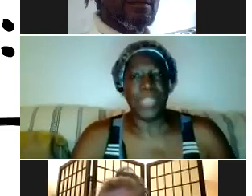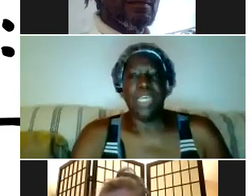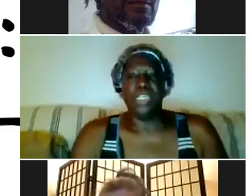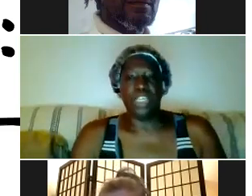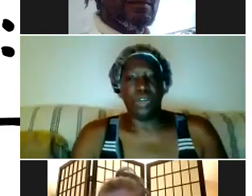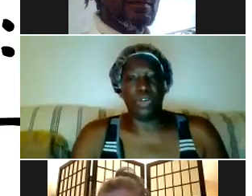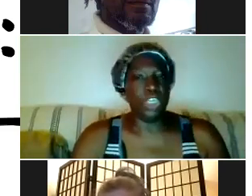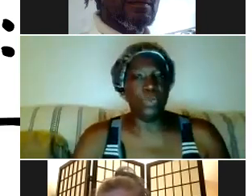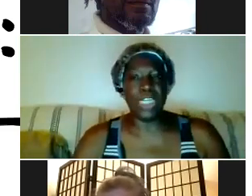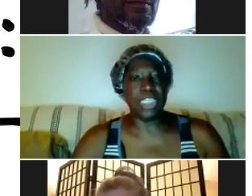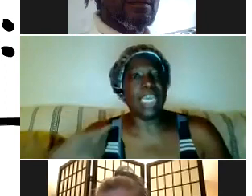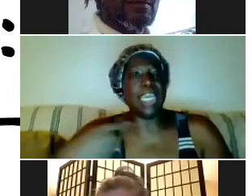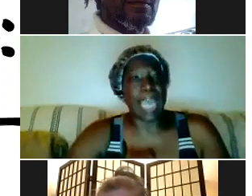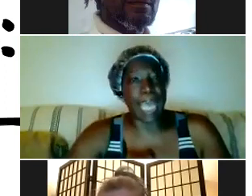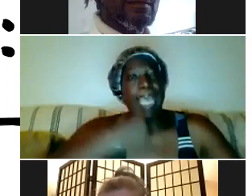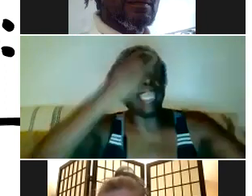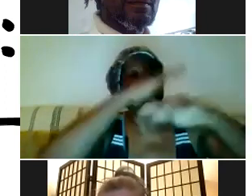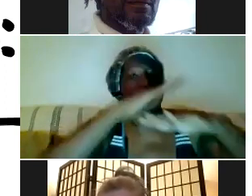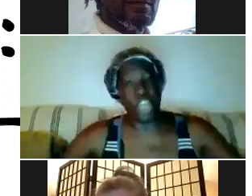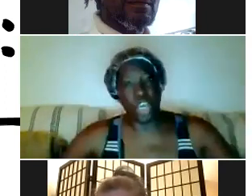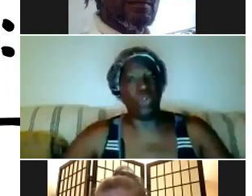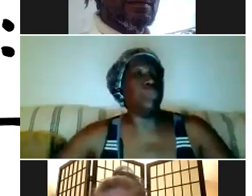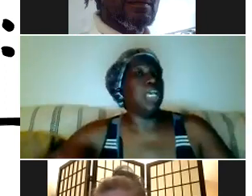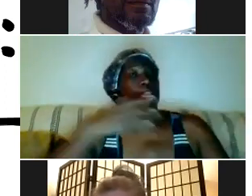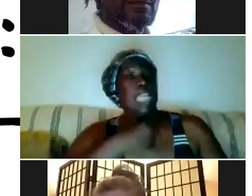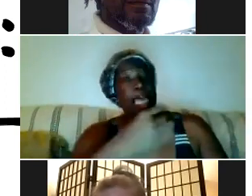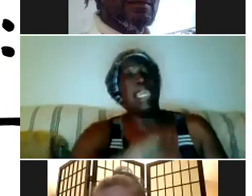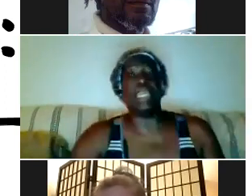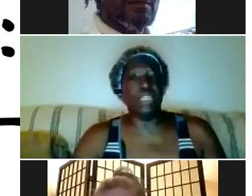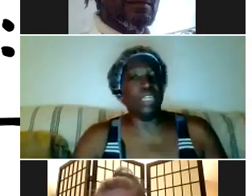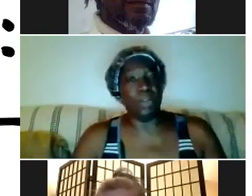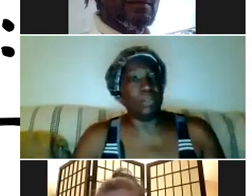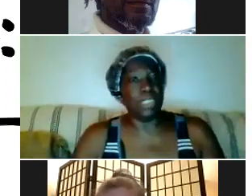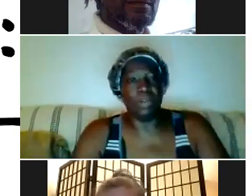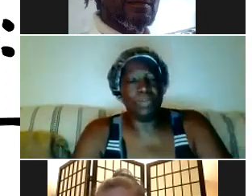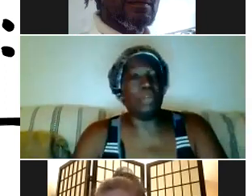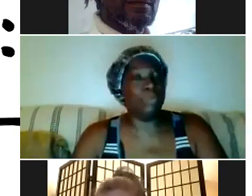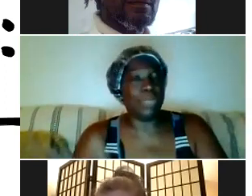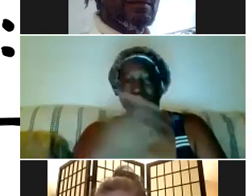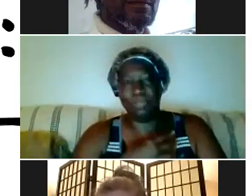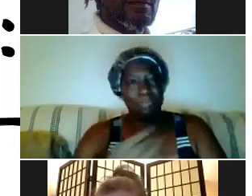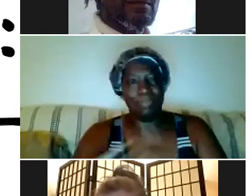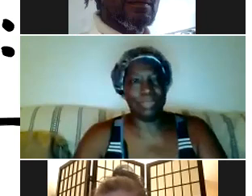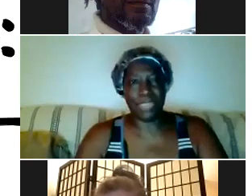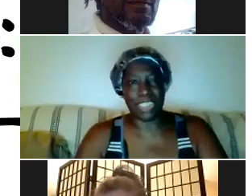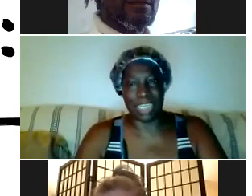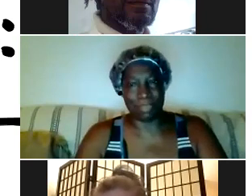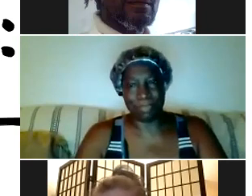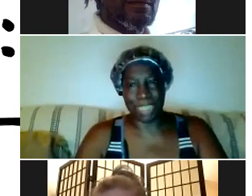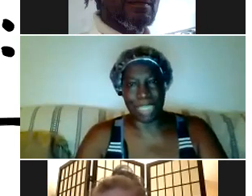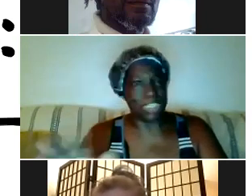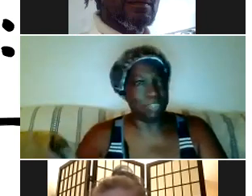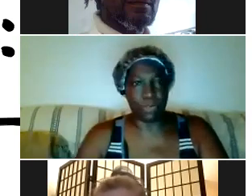that. So you wouldn't sign I don't like, no. Oh, well,